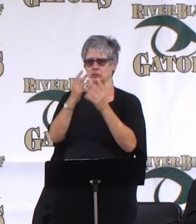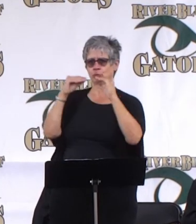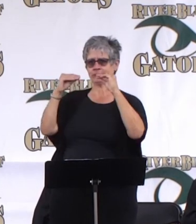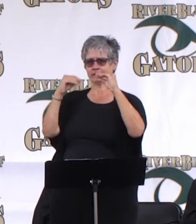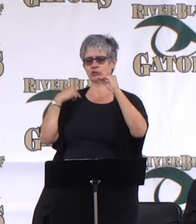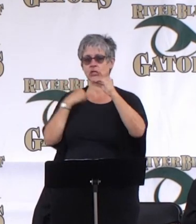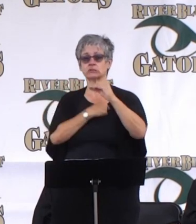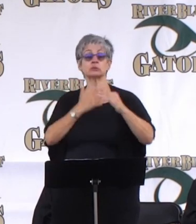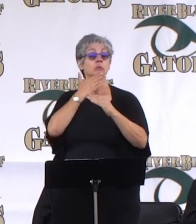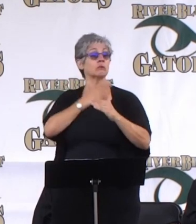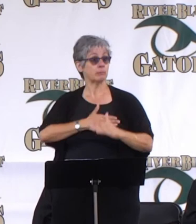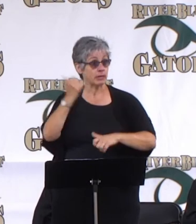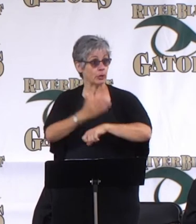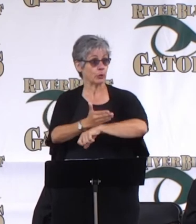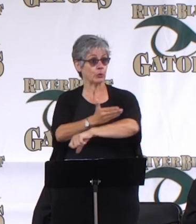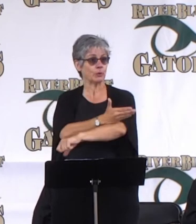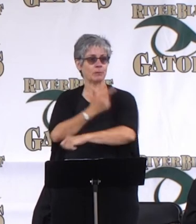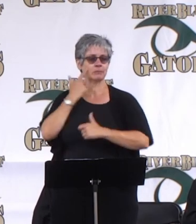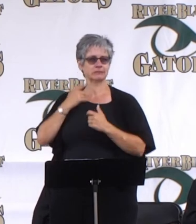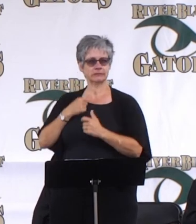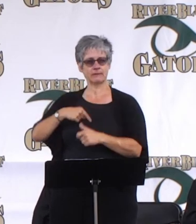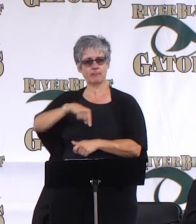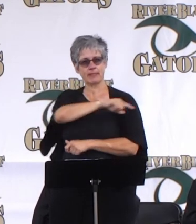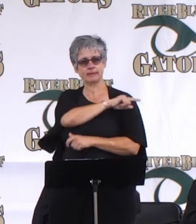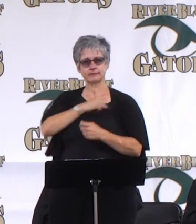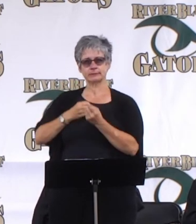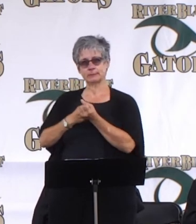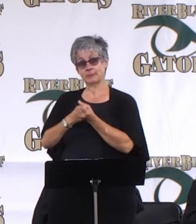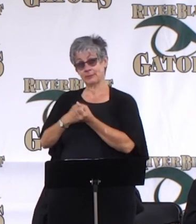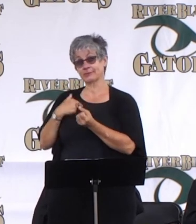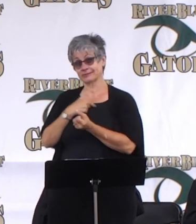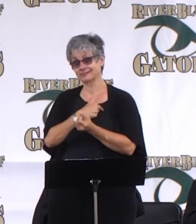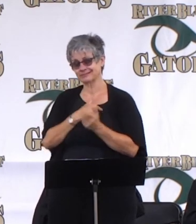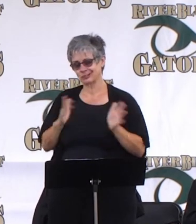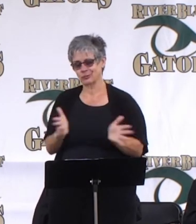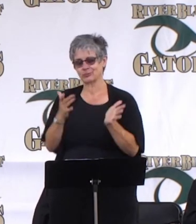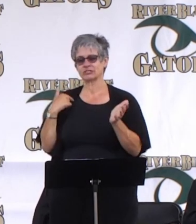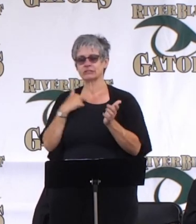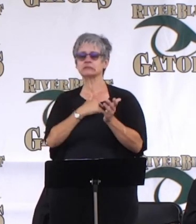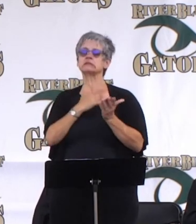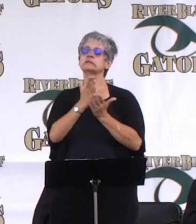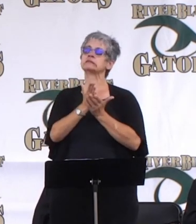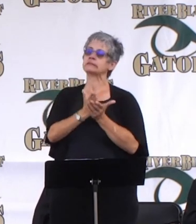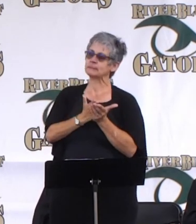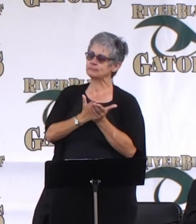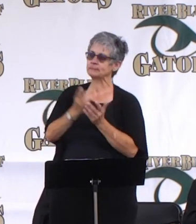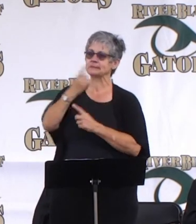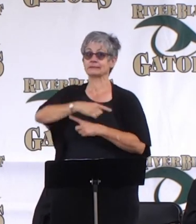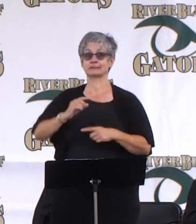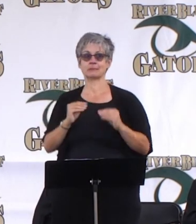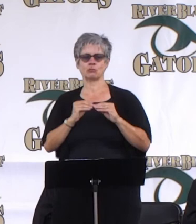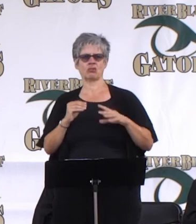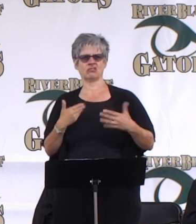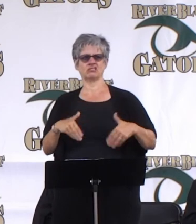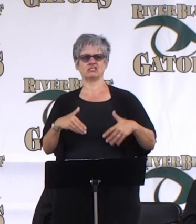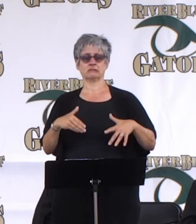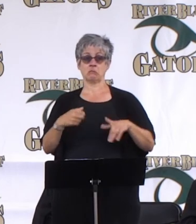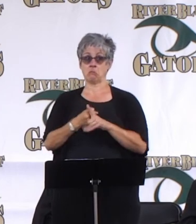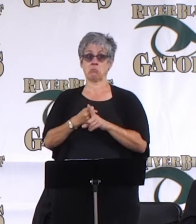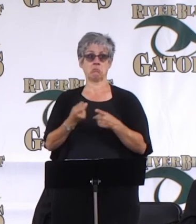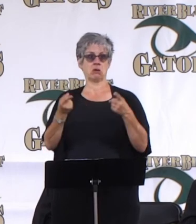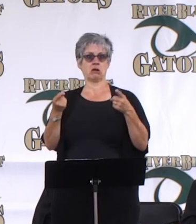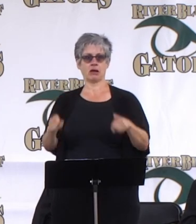their constant support and encouragement. Some days have been more eventful than others. Remember the bomb scare that turned out to